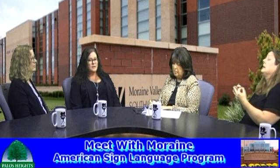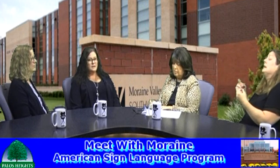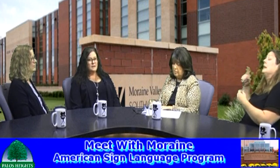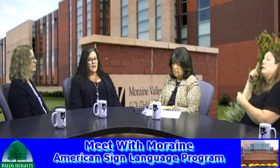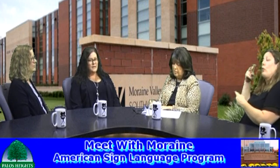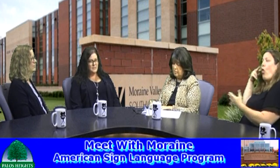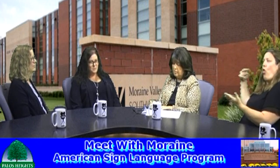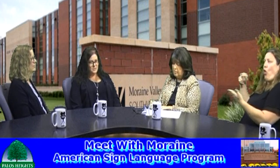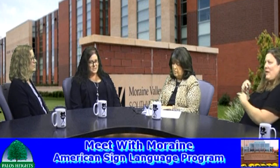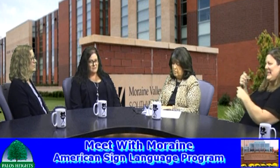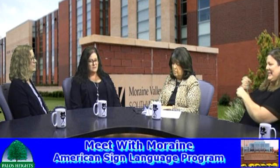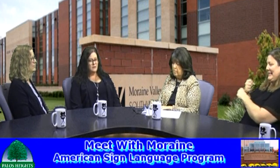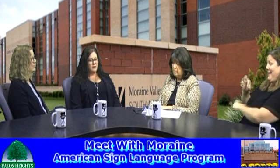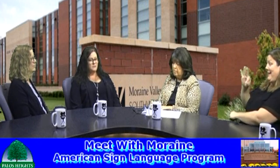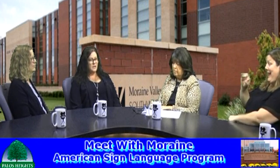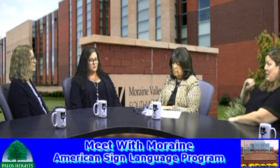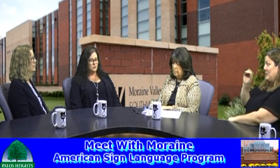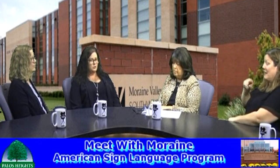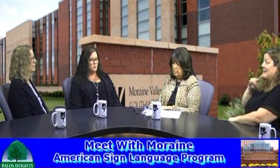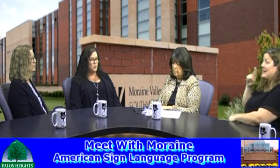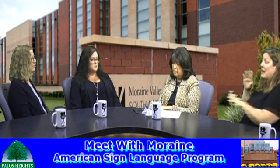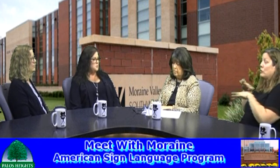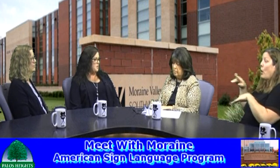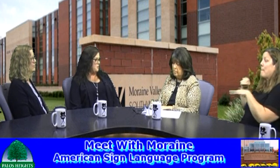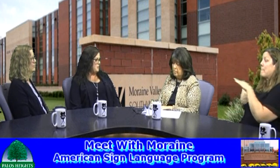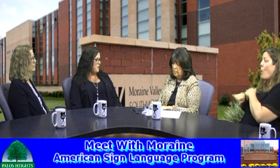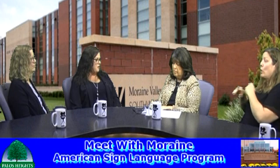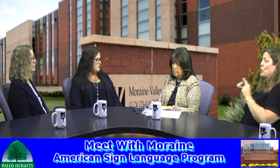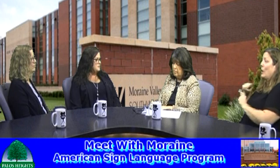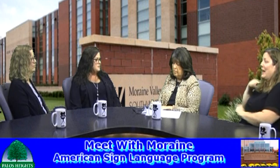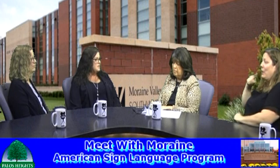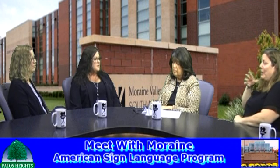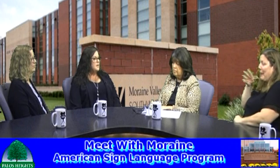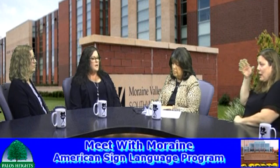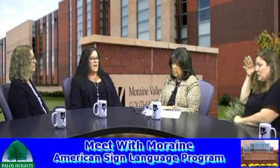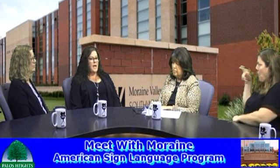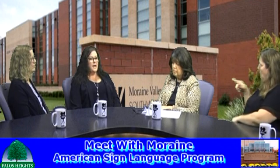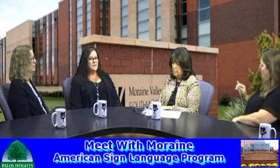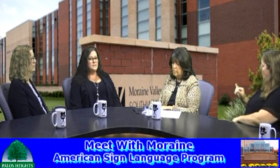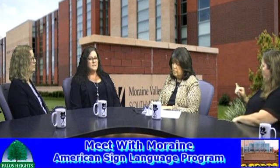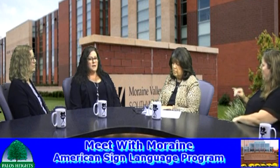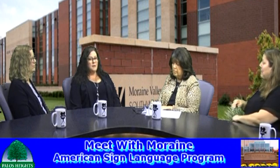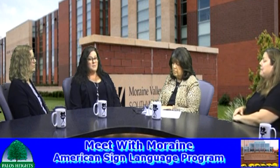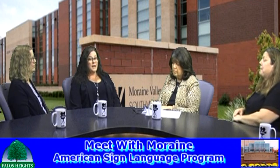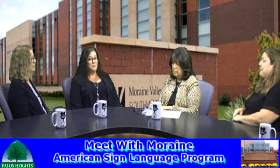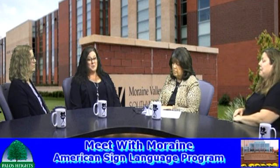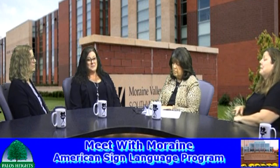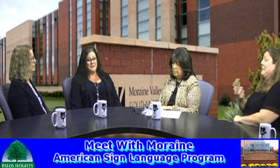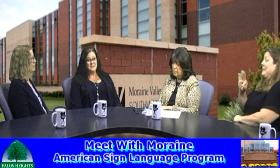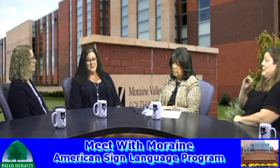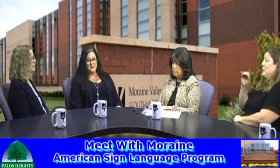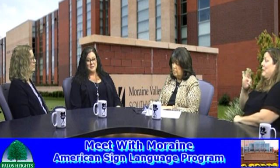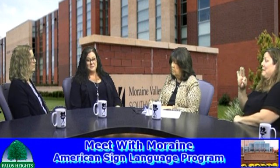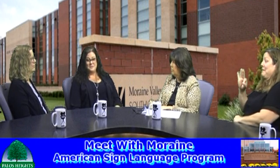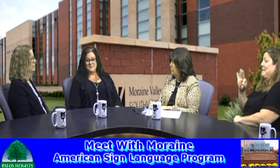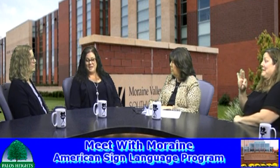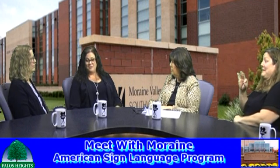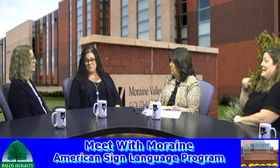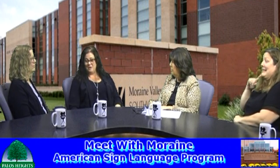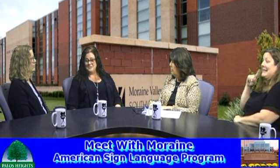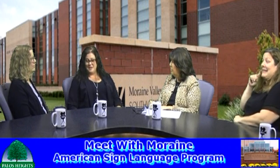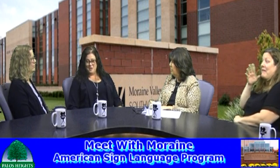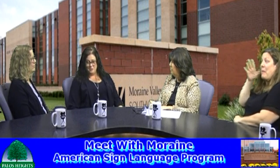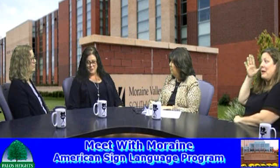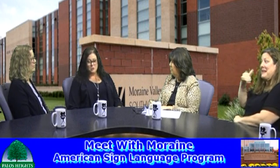Statistically, 90% of deaf children are born to hearing parents, and 90% of